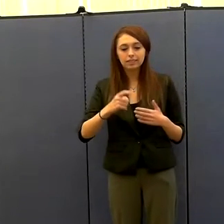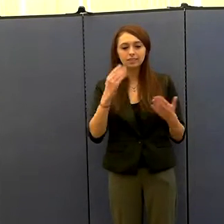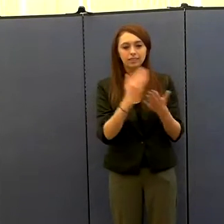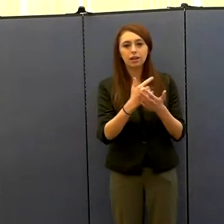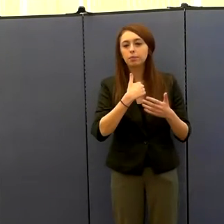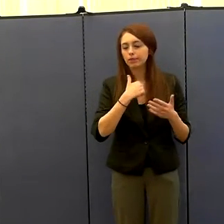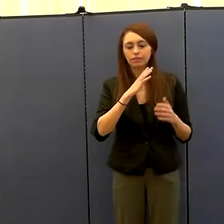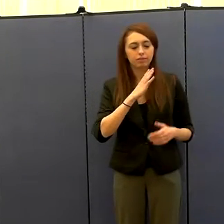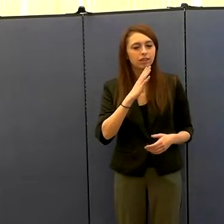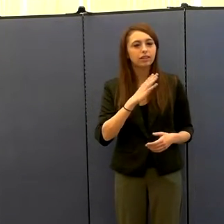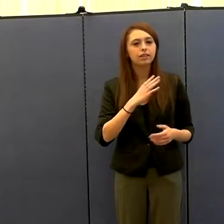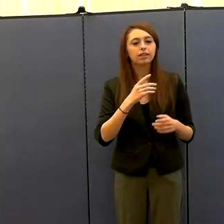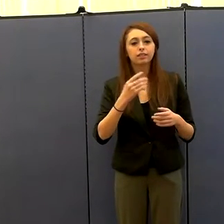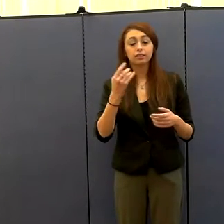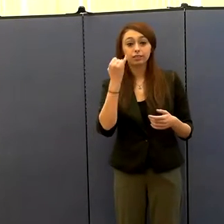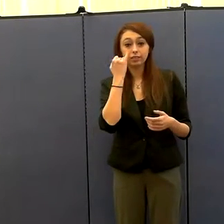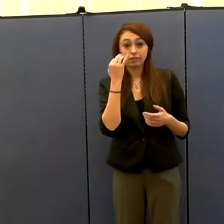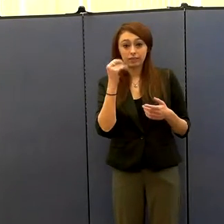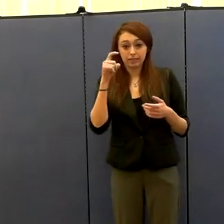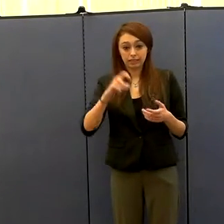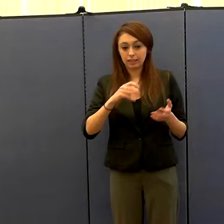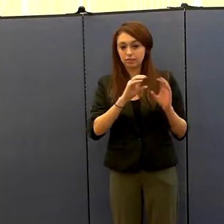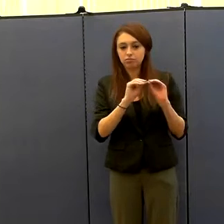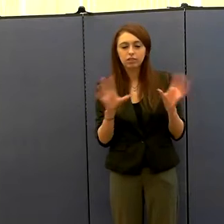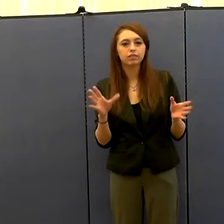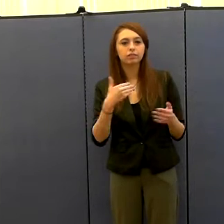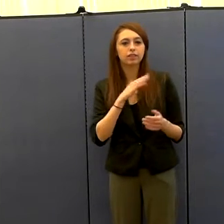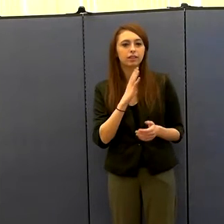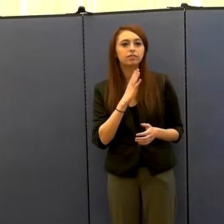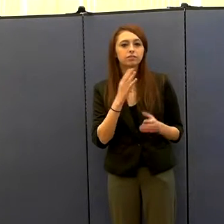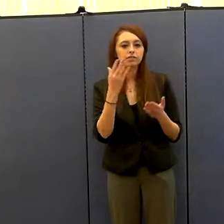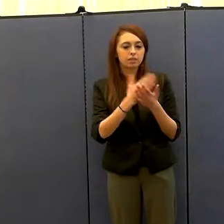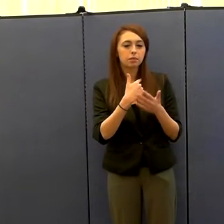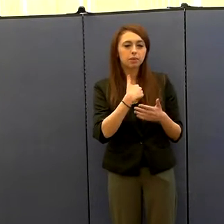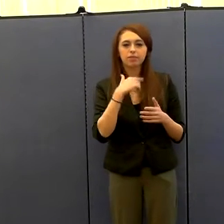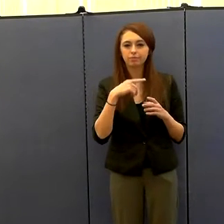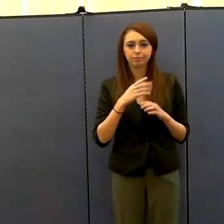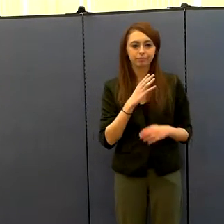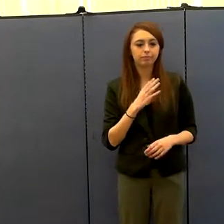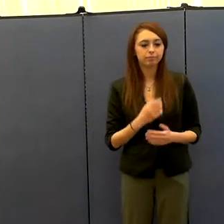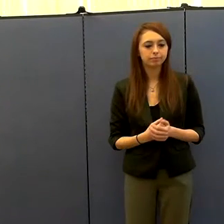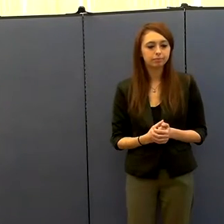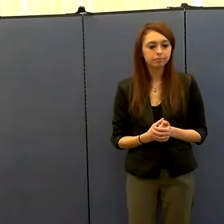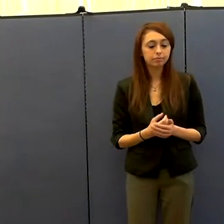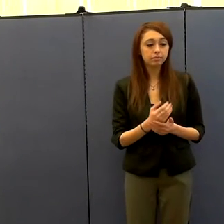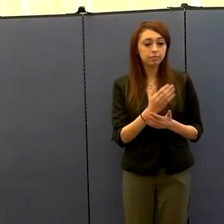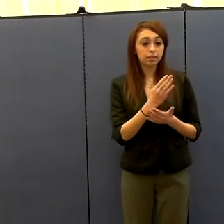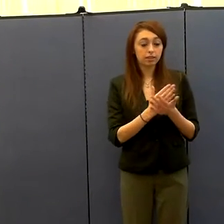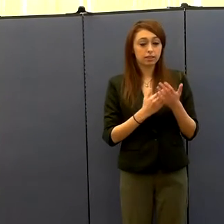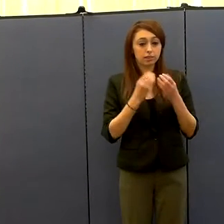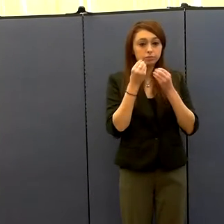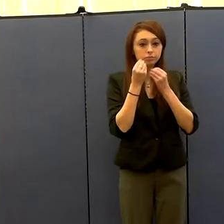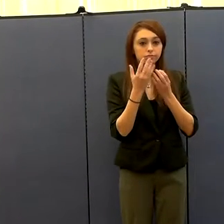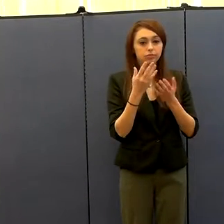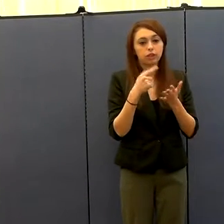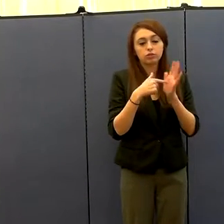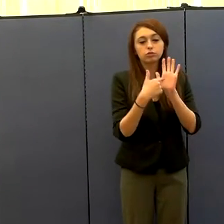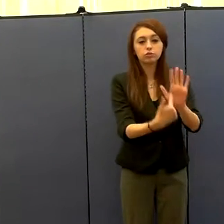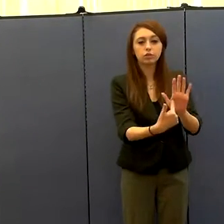be showing later on some video clips. Some of it has audio, some of it does not. This will be a talk